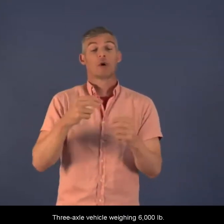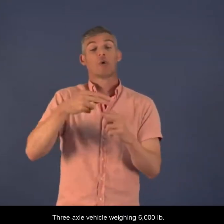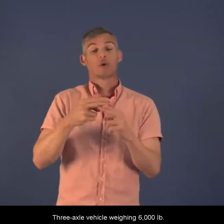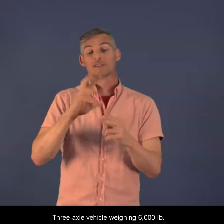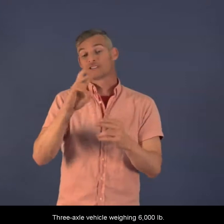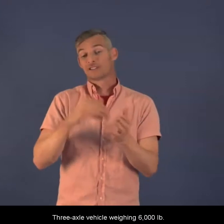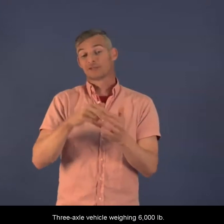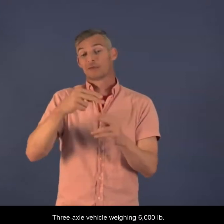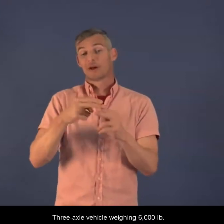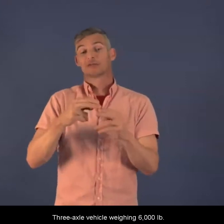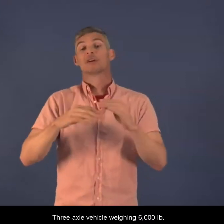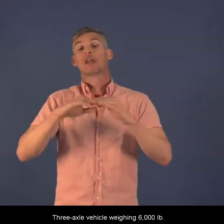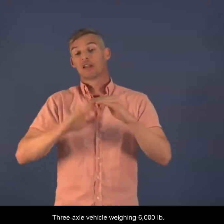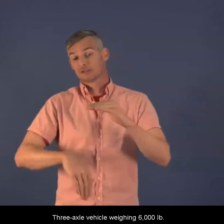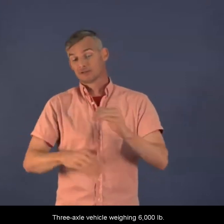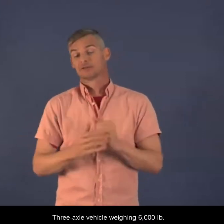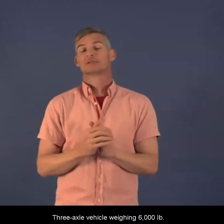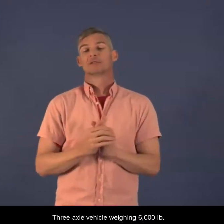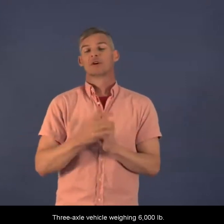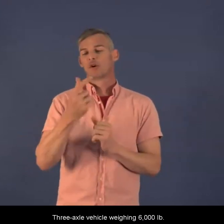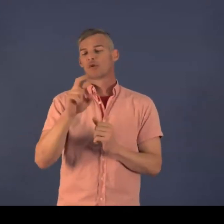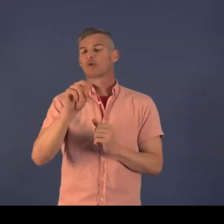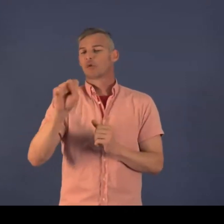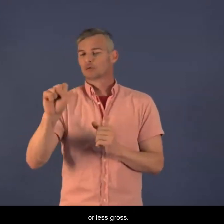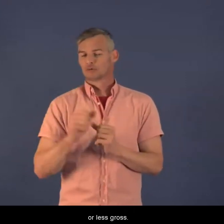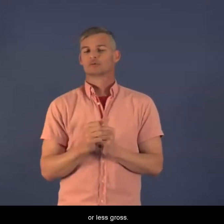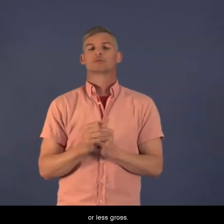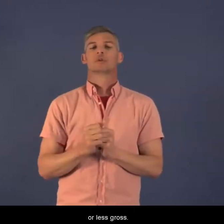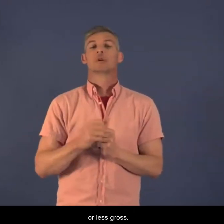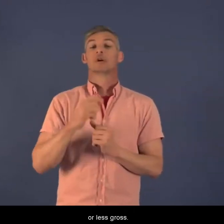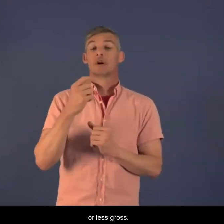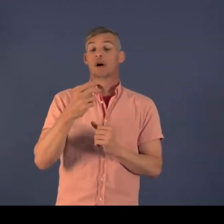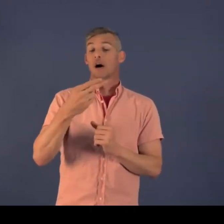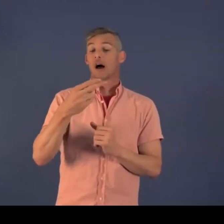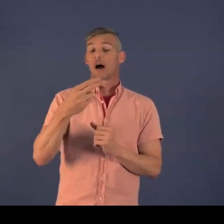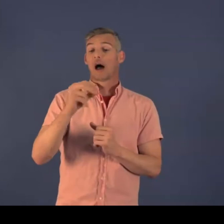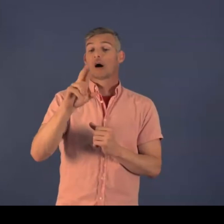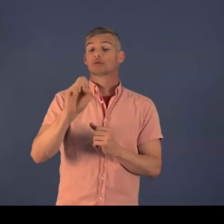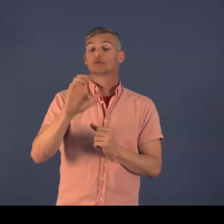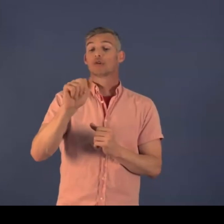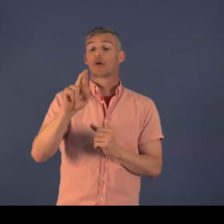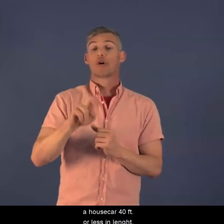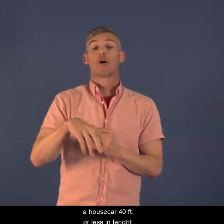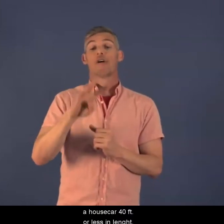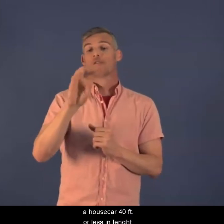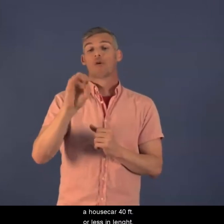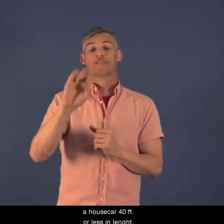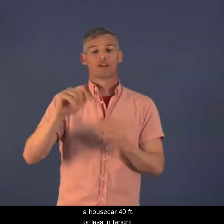3-axle vehicle weighing 6,000 pounds or less gross. House car 40 feet